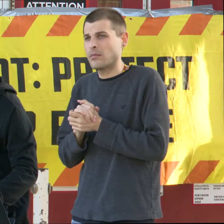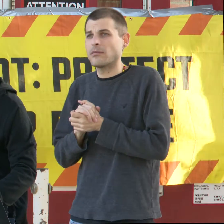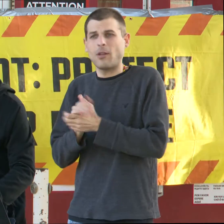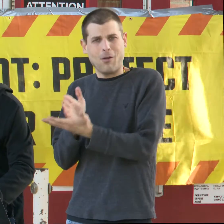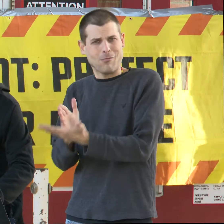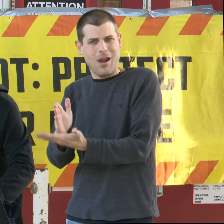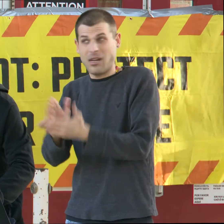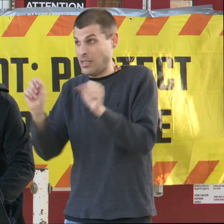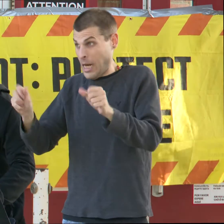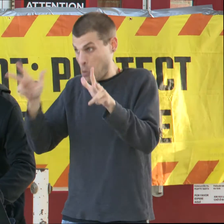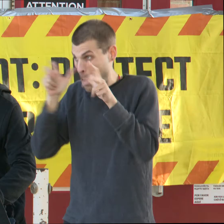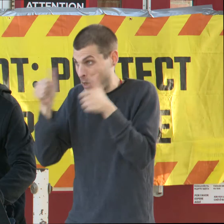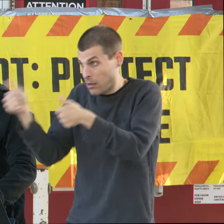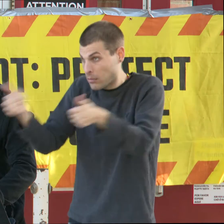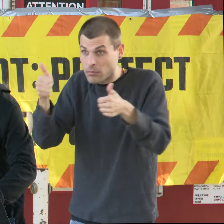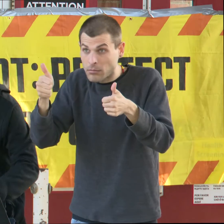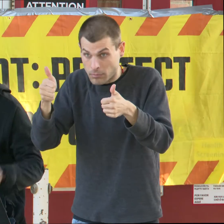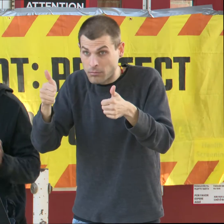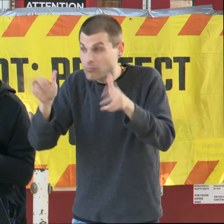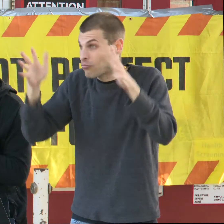All right, can everyone hear me out there?